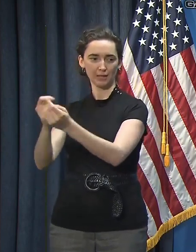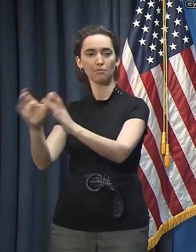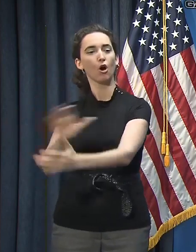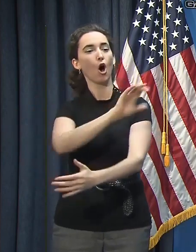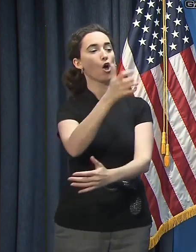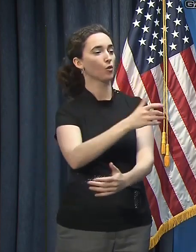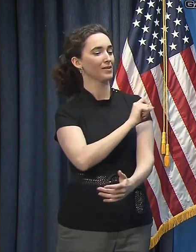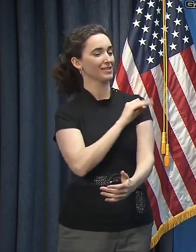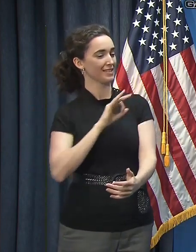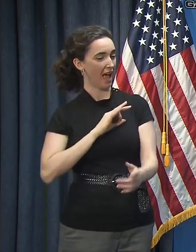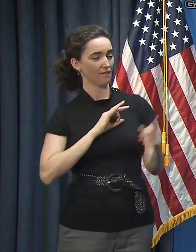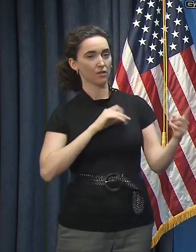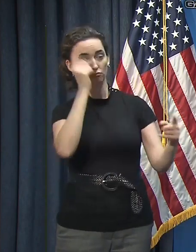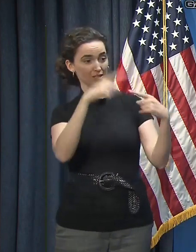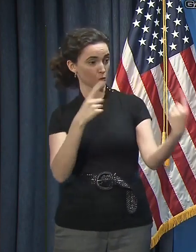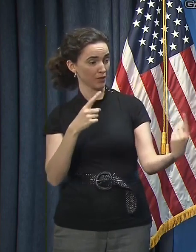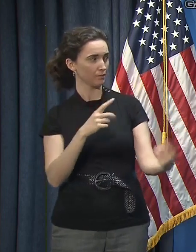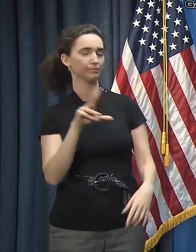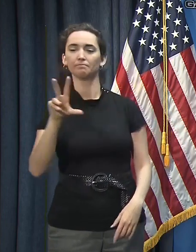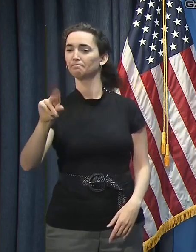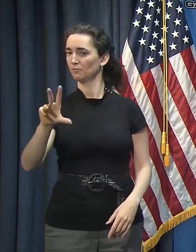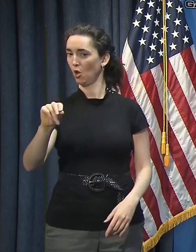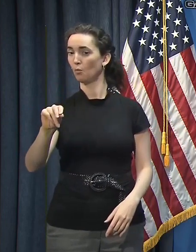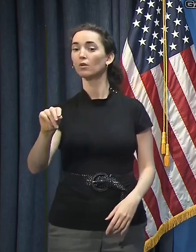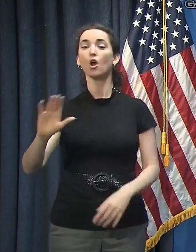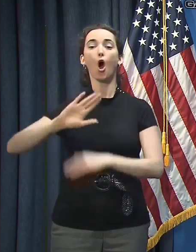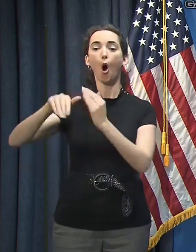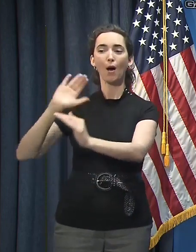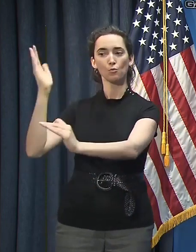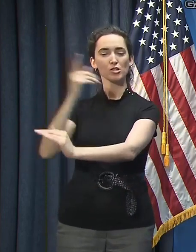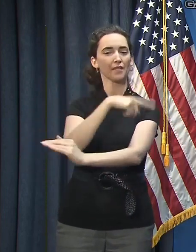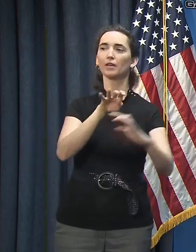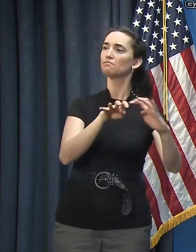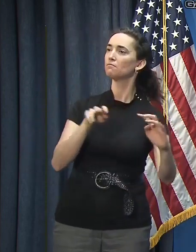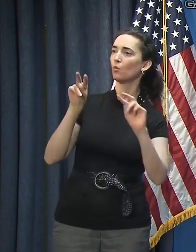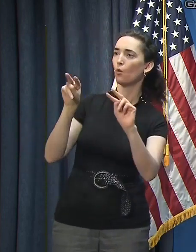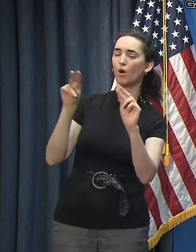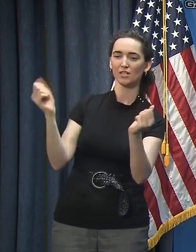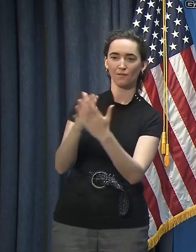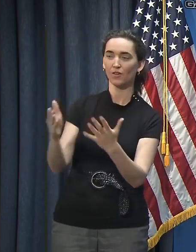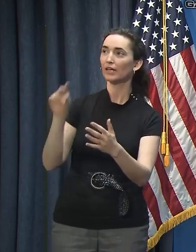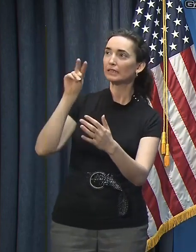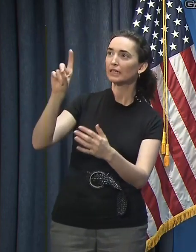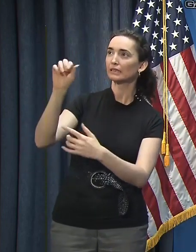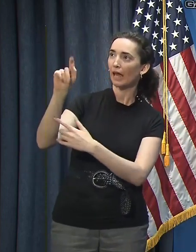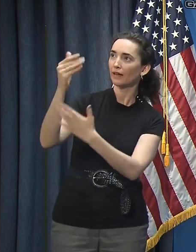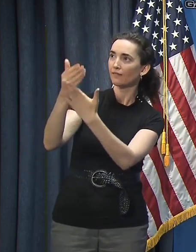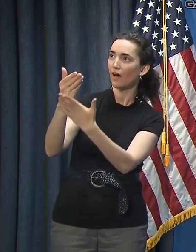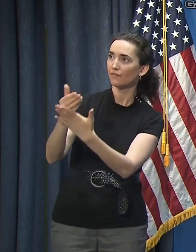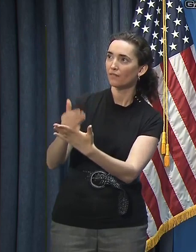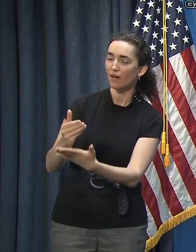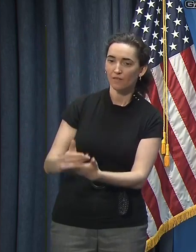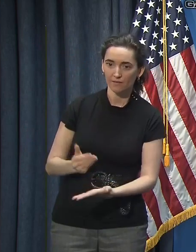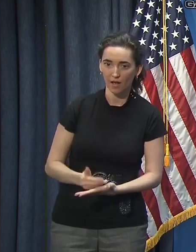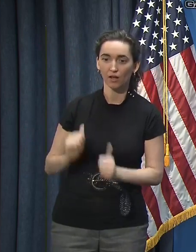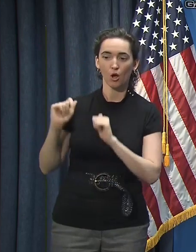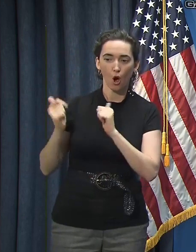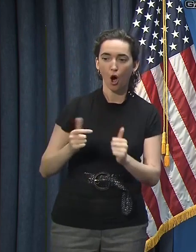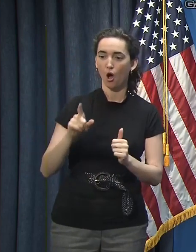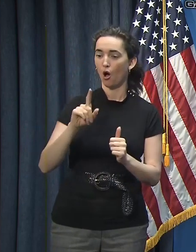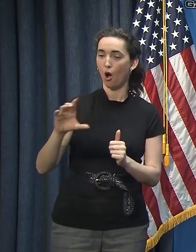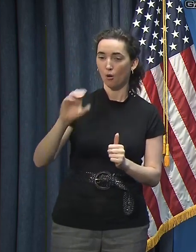Of course, and they had the benefit of sitting through all the presentations and looking at the data that we came in across all of